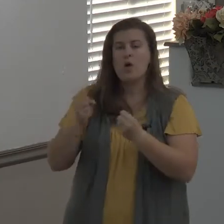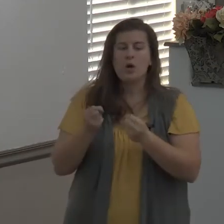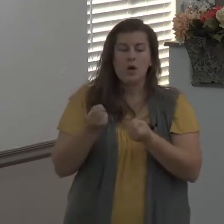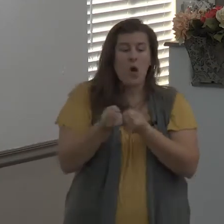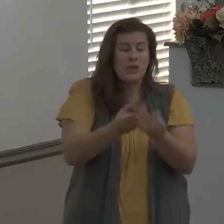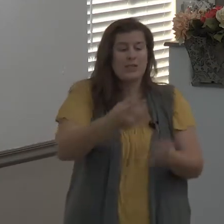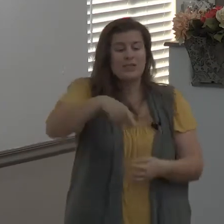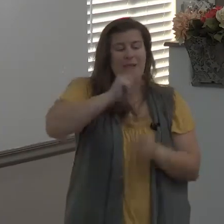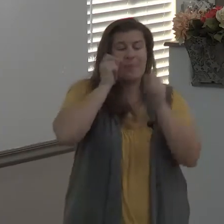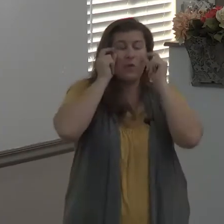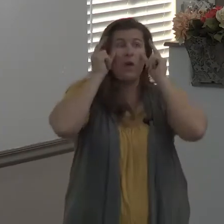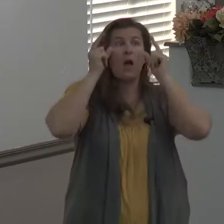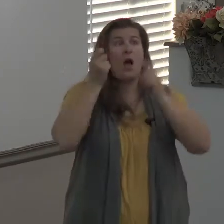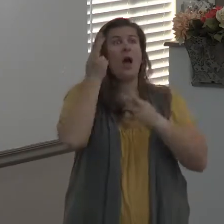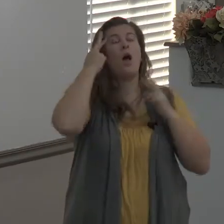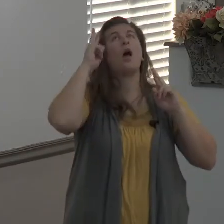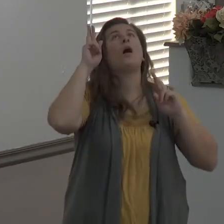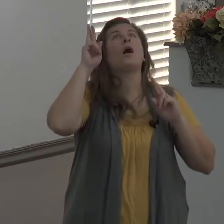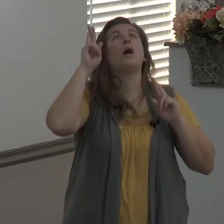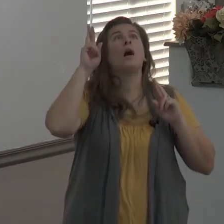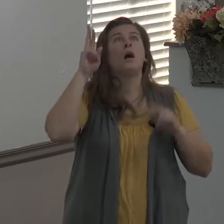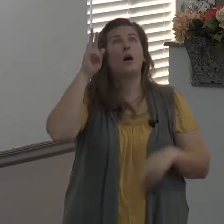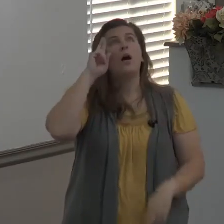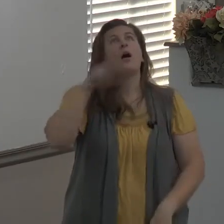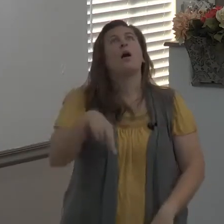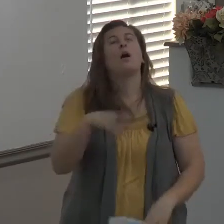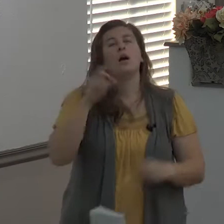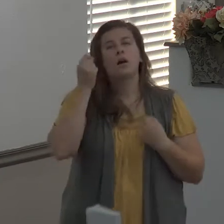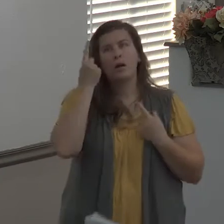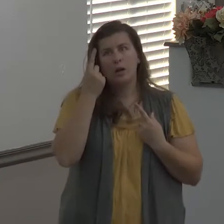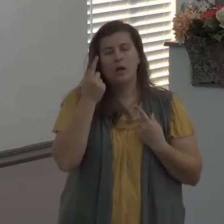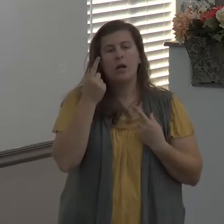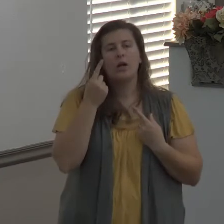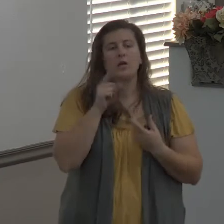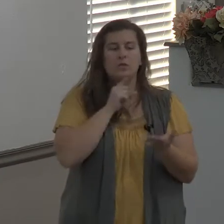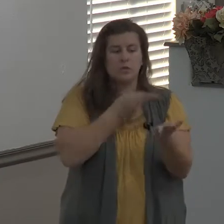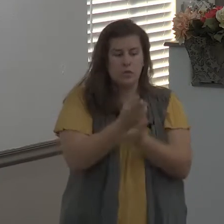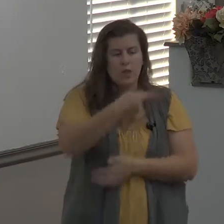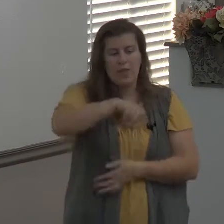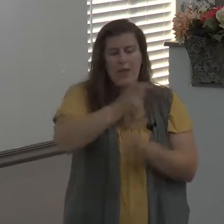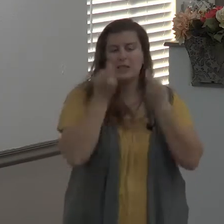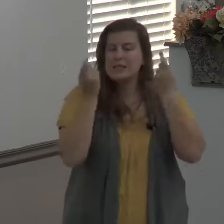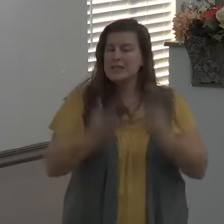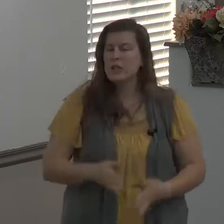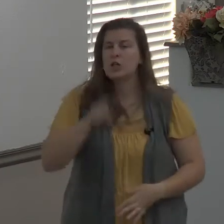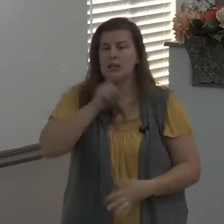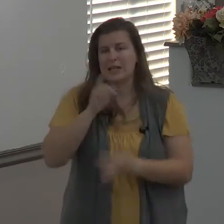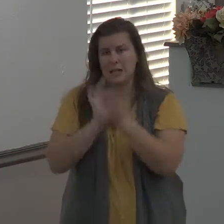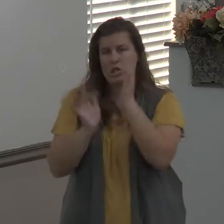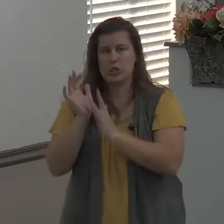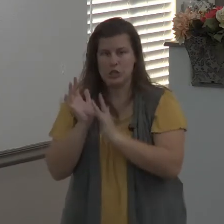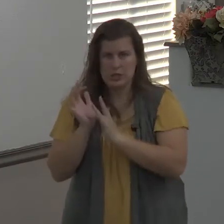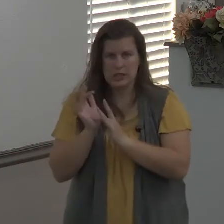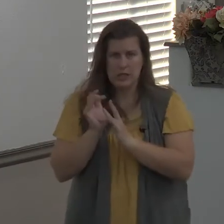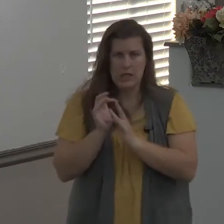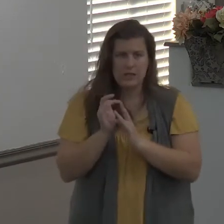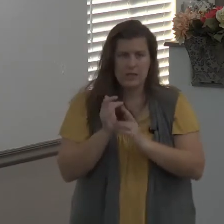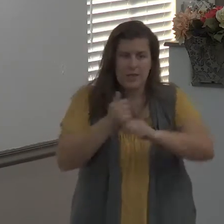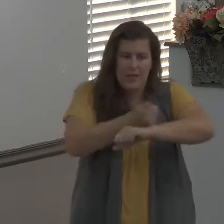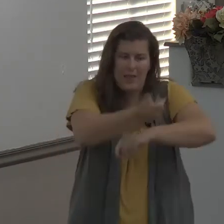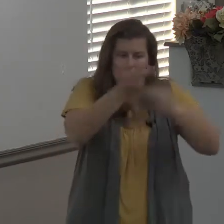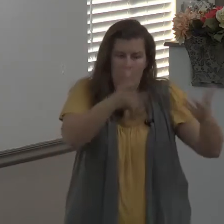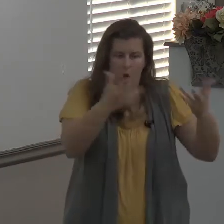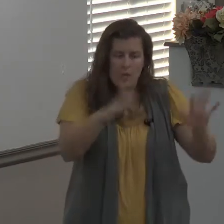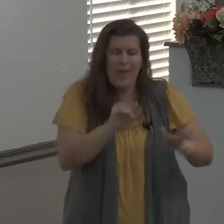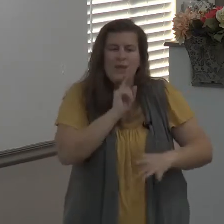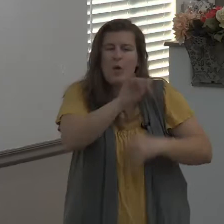word. And when God, through the power of the Holy Spirit, opens their eyes and illuminates their mind the truth of who they are, a